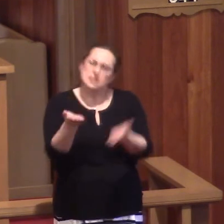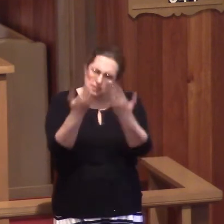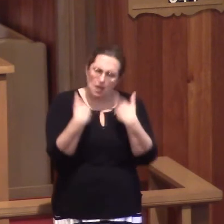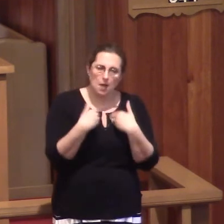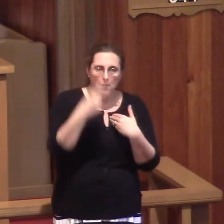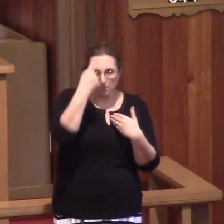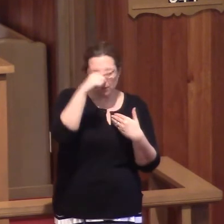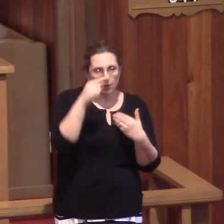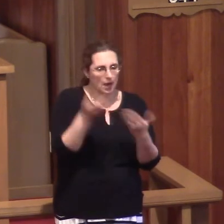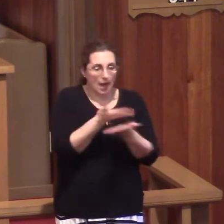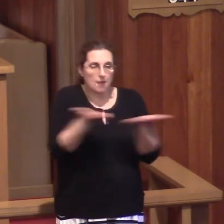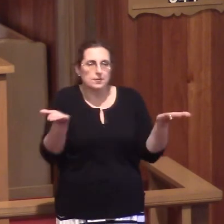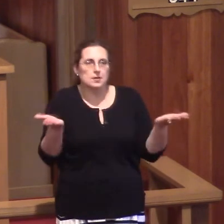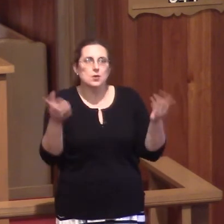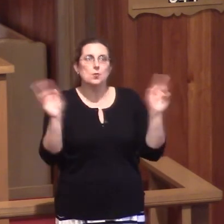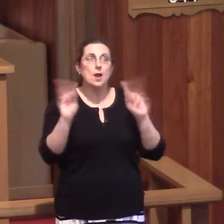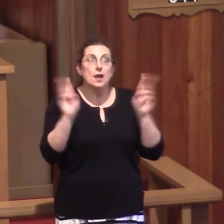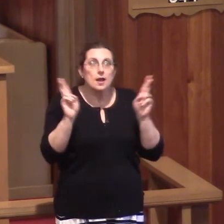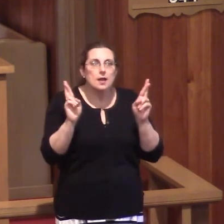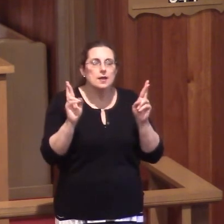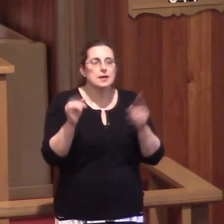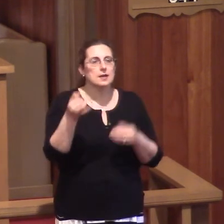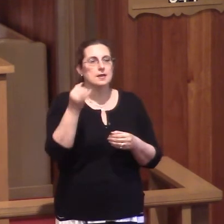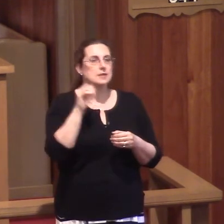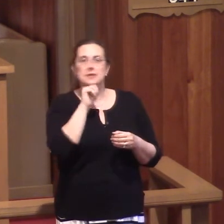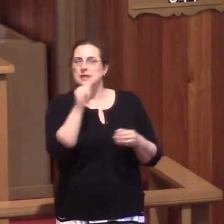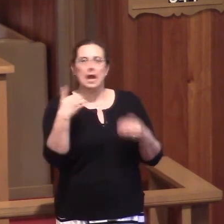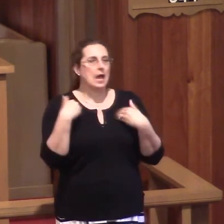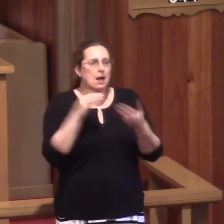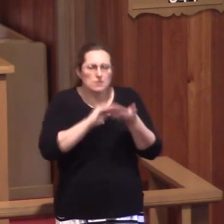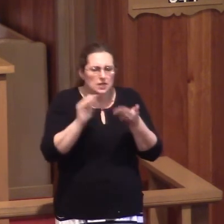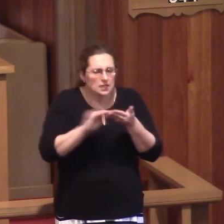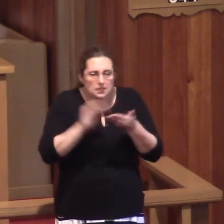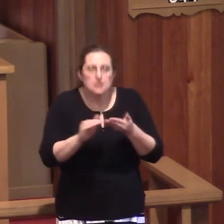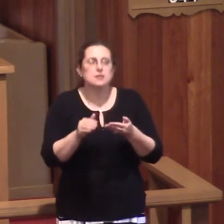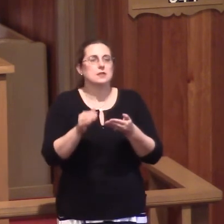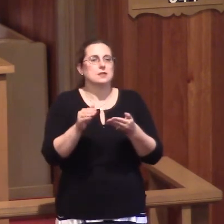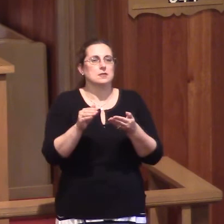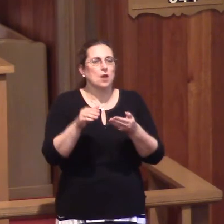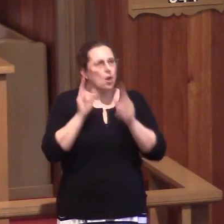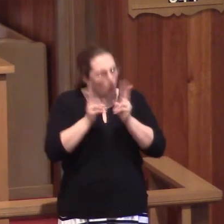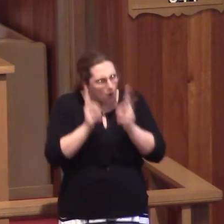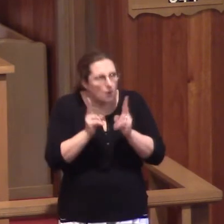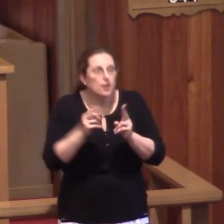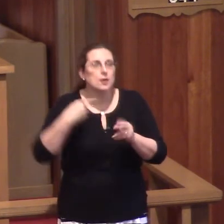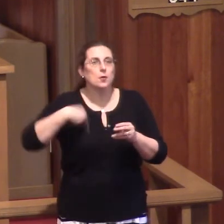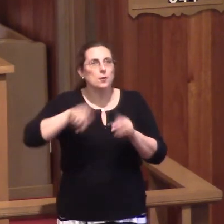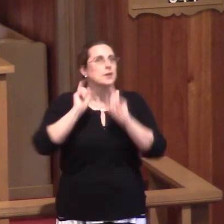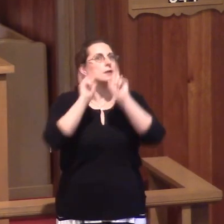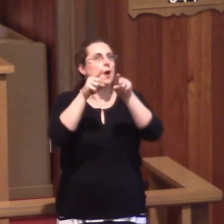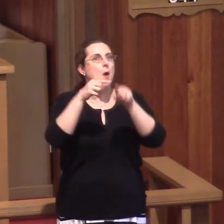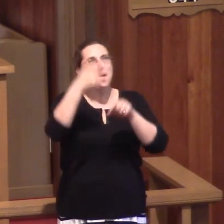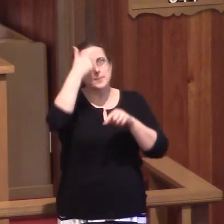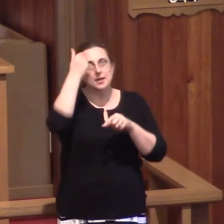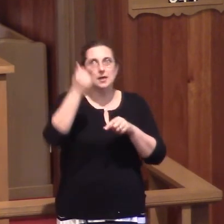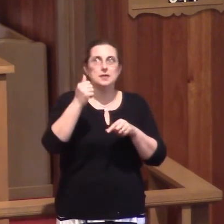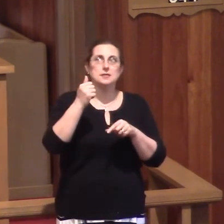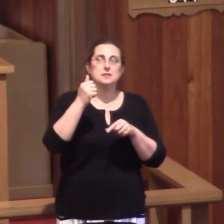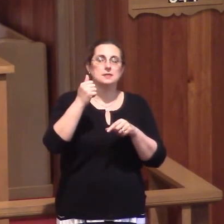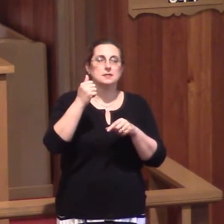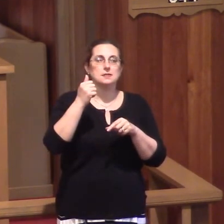everything Is now ready Without any excuse Or dragging of feet We are made to come On account of The saving work